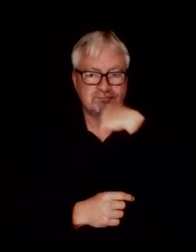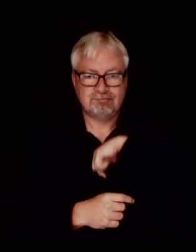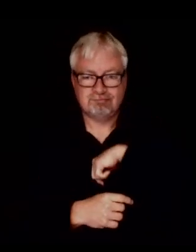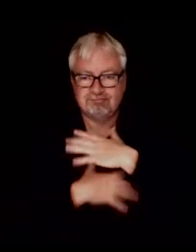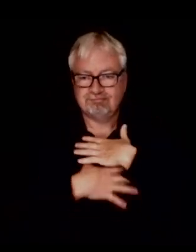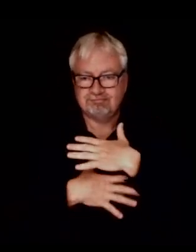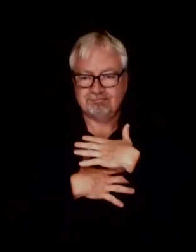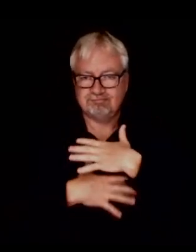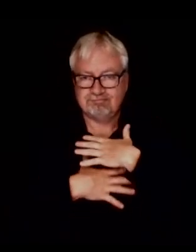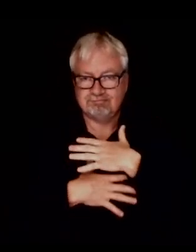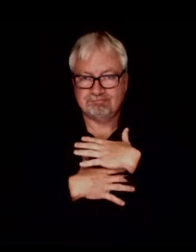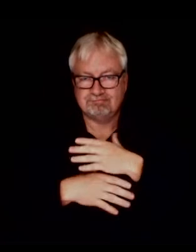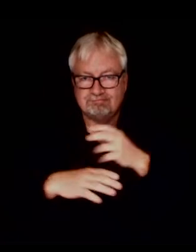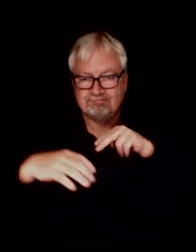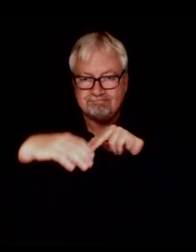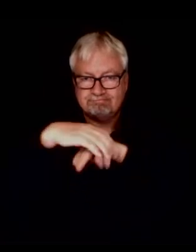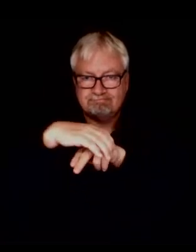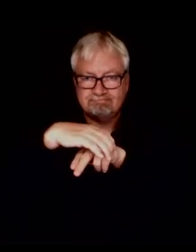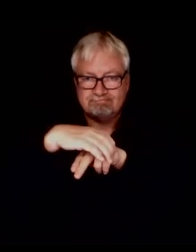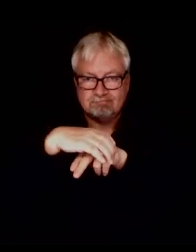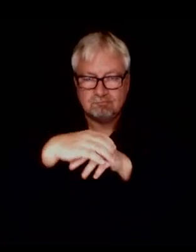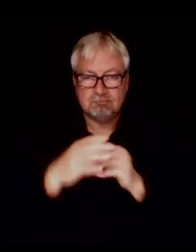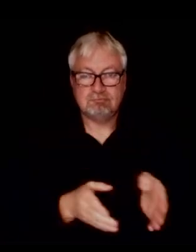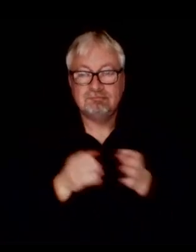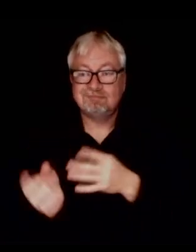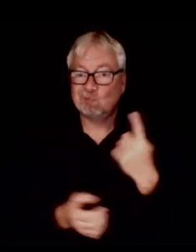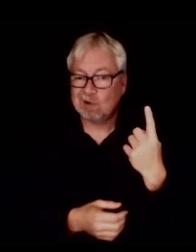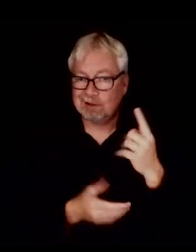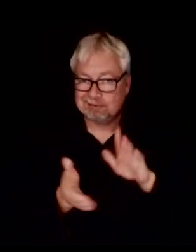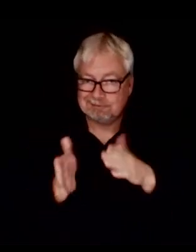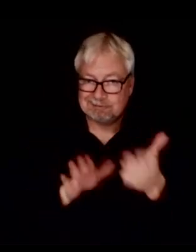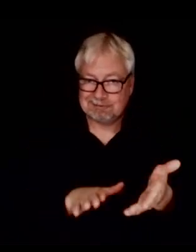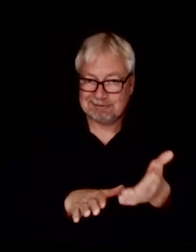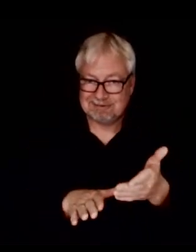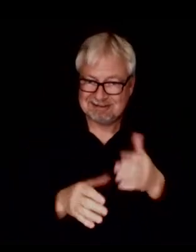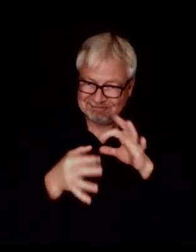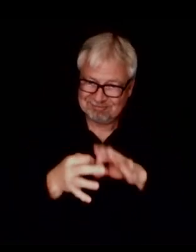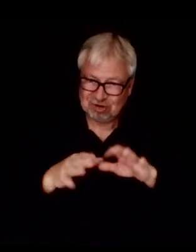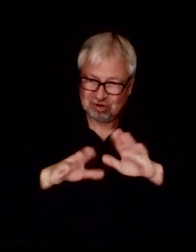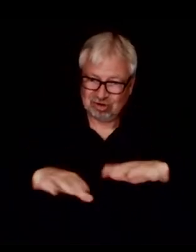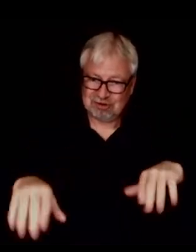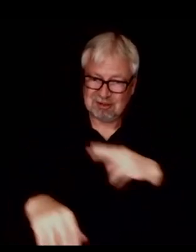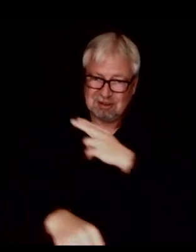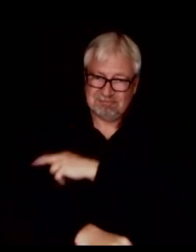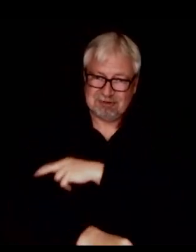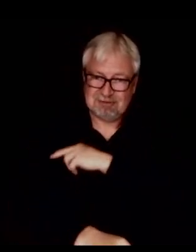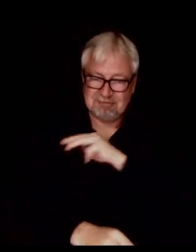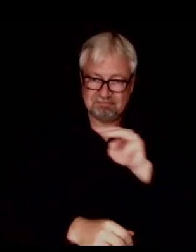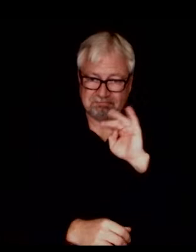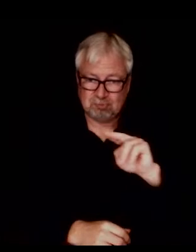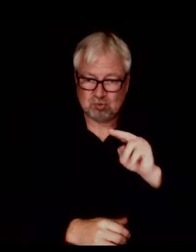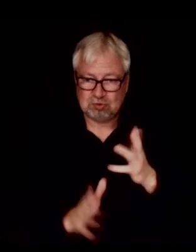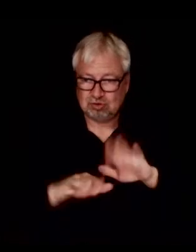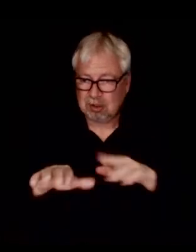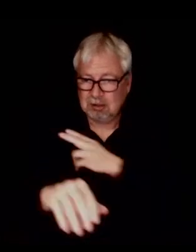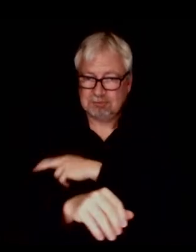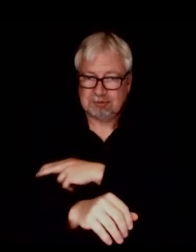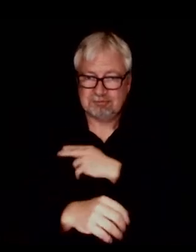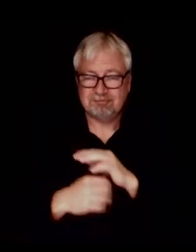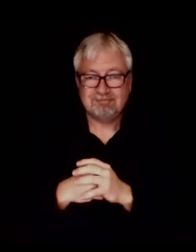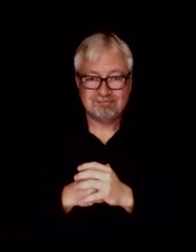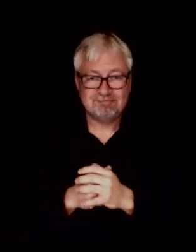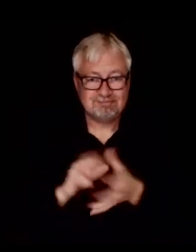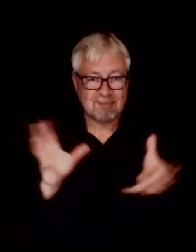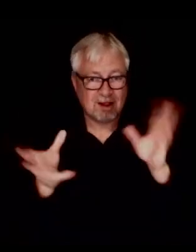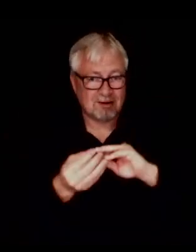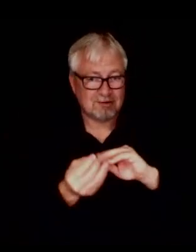death at Children's Minnesota. Nationally, there have been 297 pediatric deaths from COVID-19. Statewide,